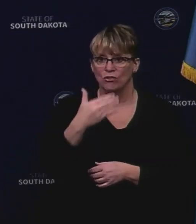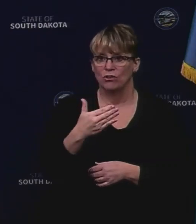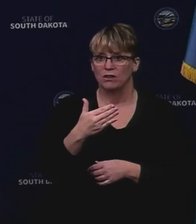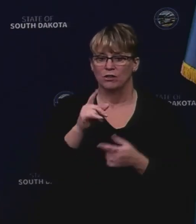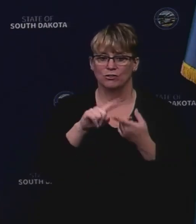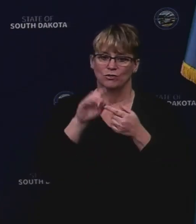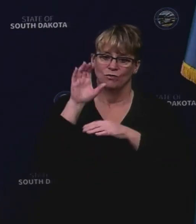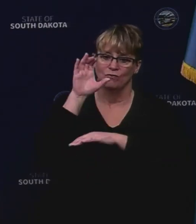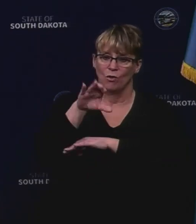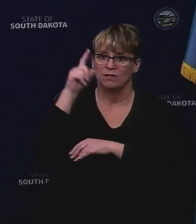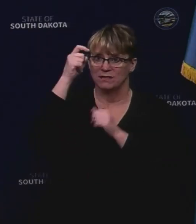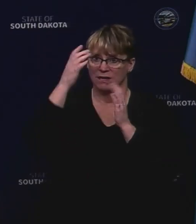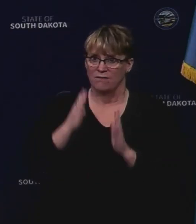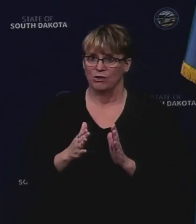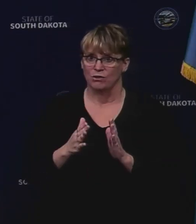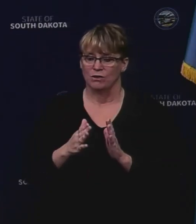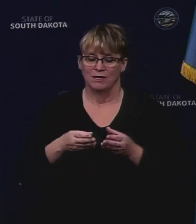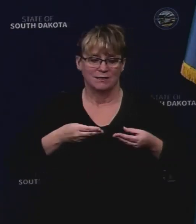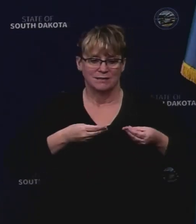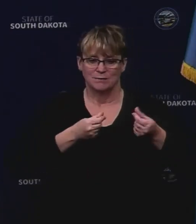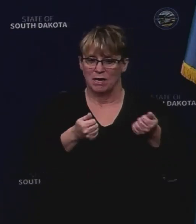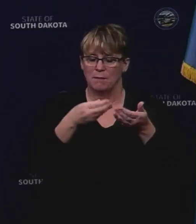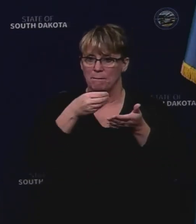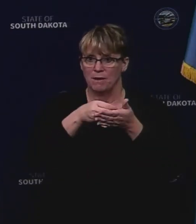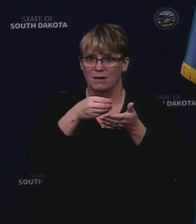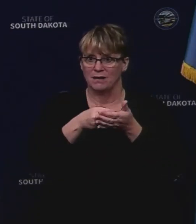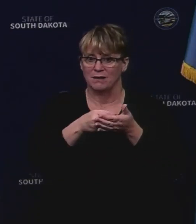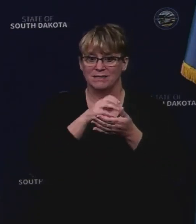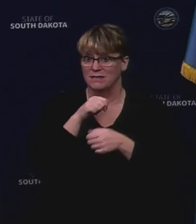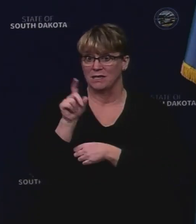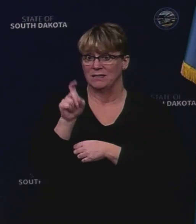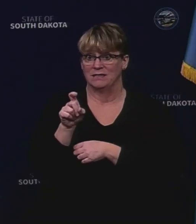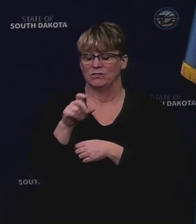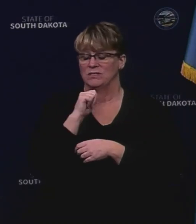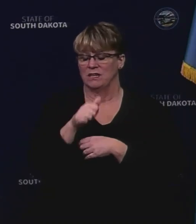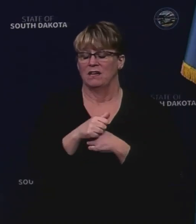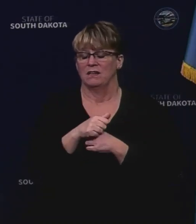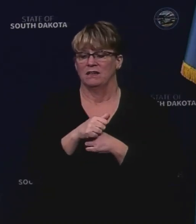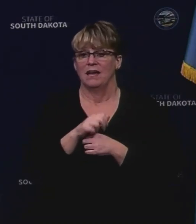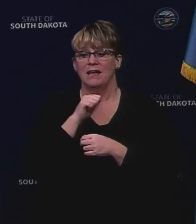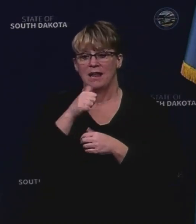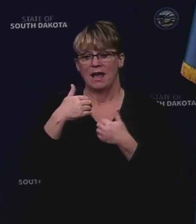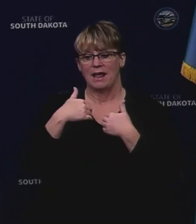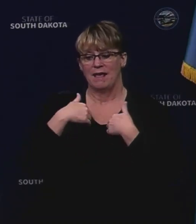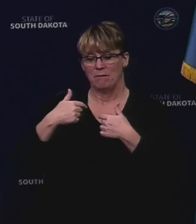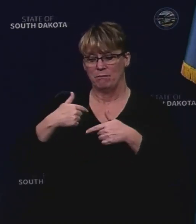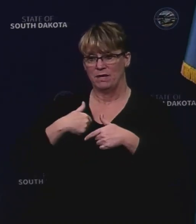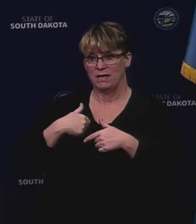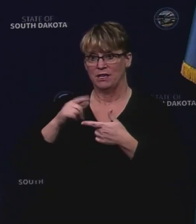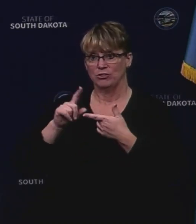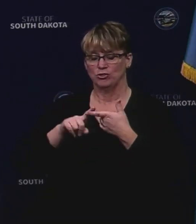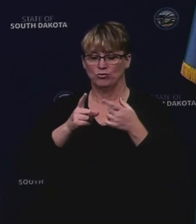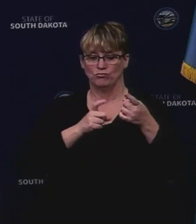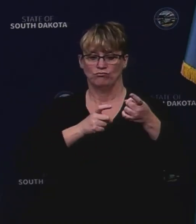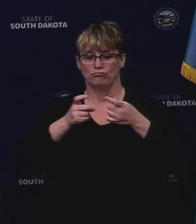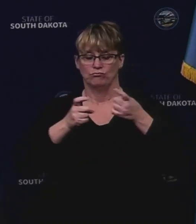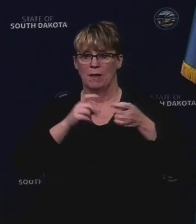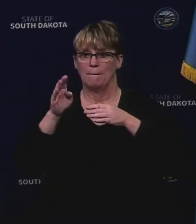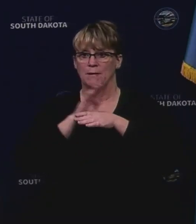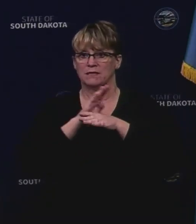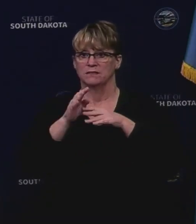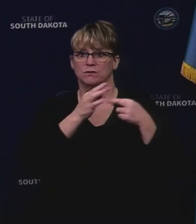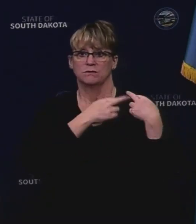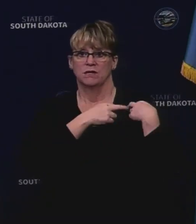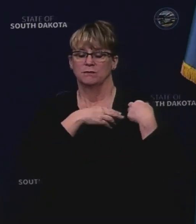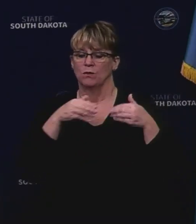to force a governor to spend money in areas that's not necessary and not allow me just to conduct business in a